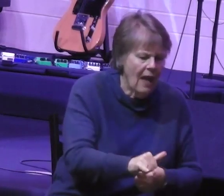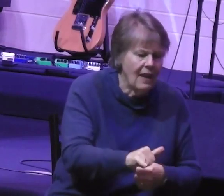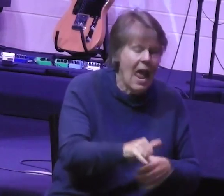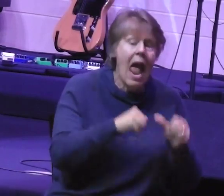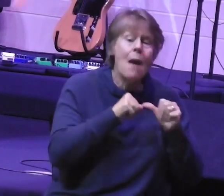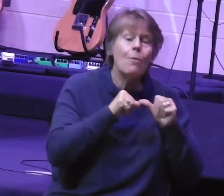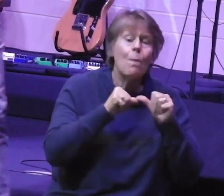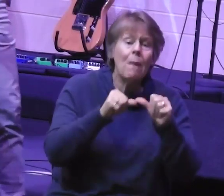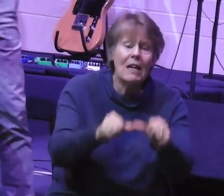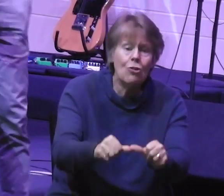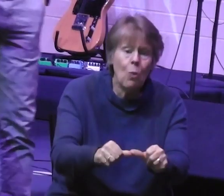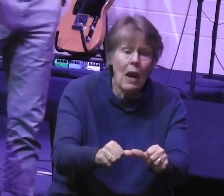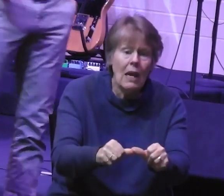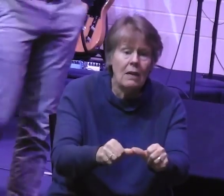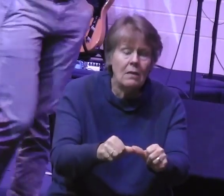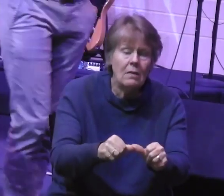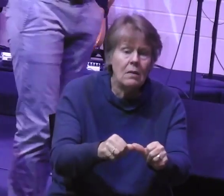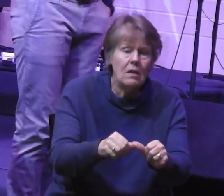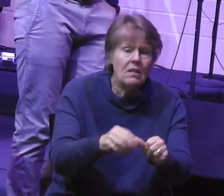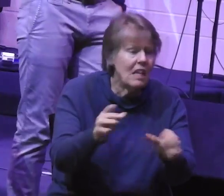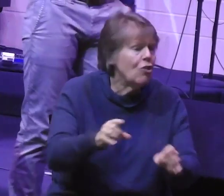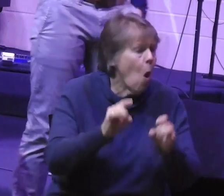live? I'll tell you who will.